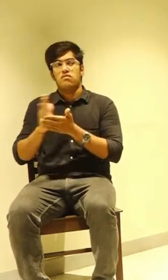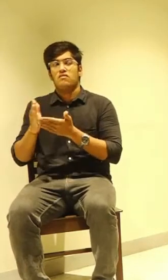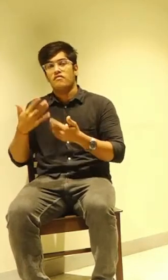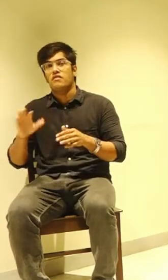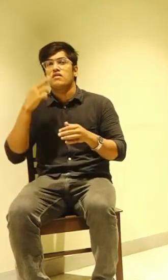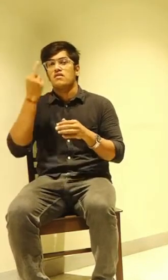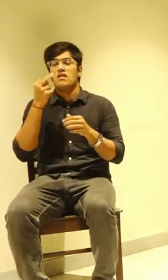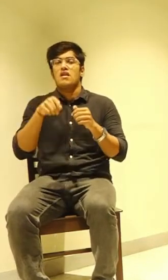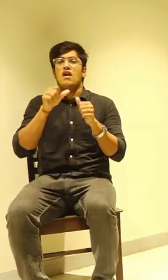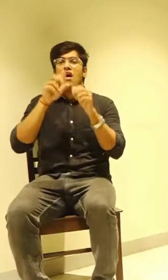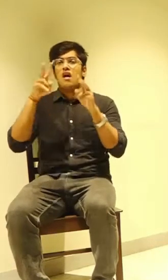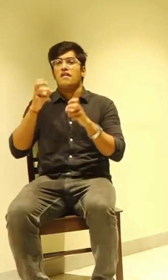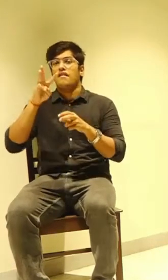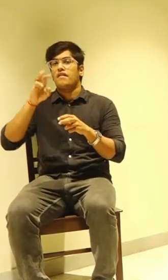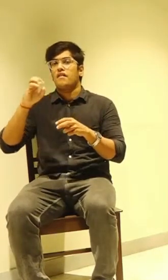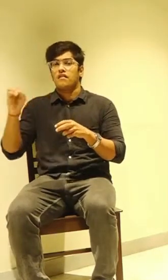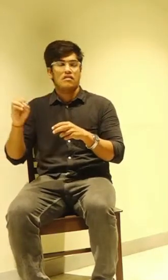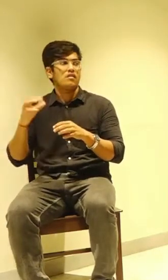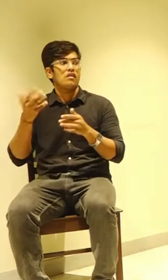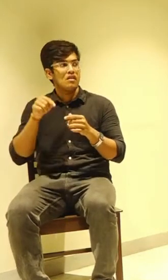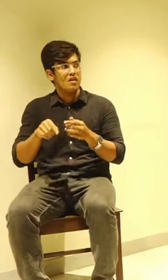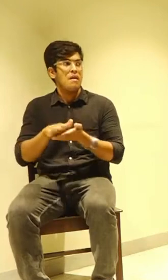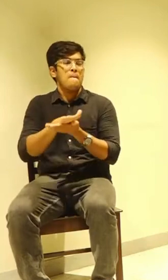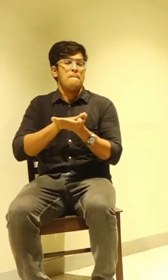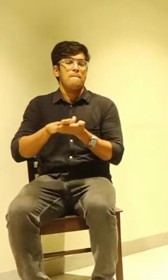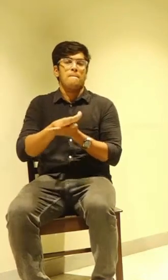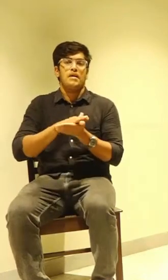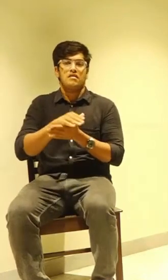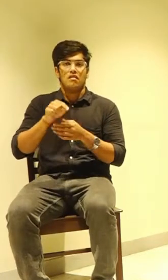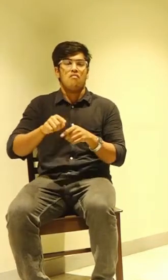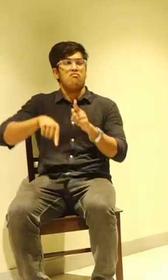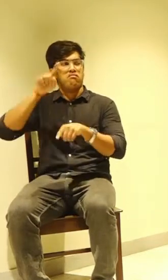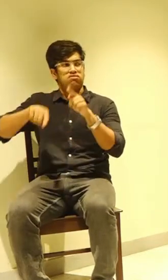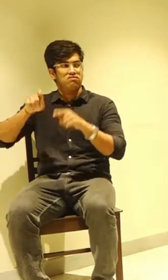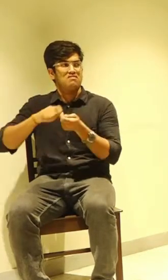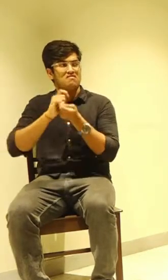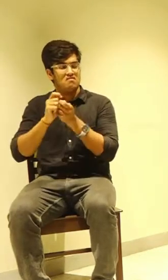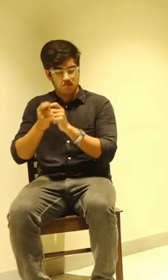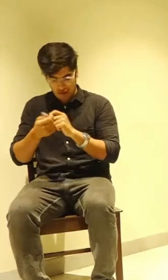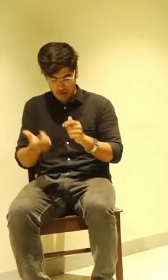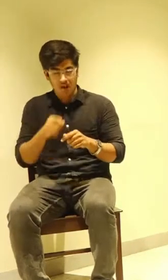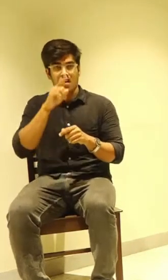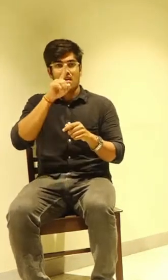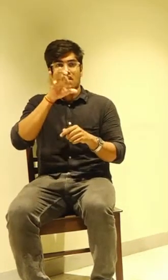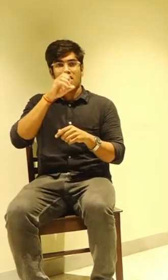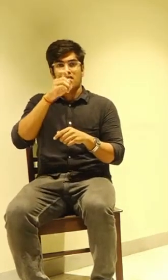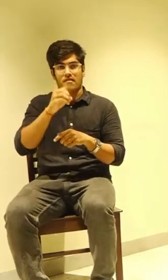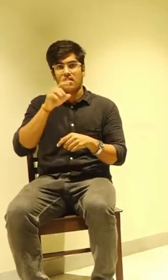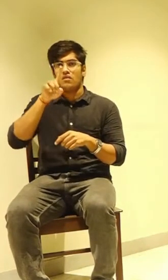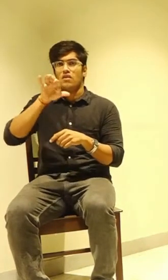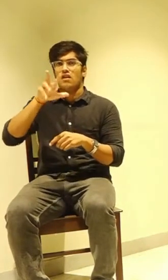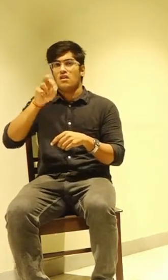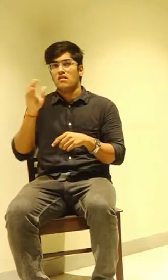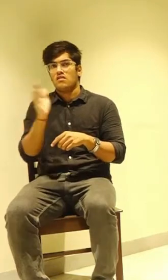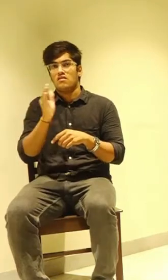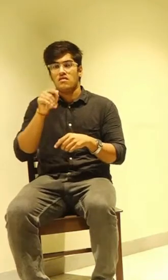300A. So that's basically the lot of flip-flops, and by the 70s and by the 80s they realized that